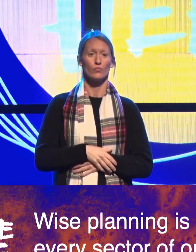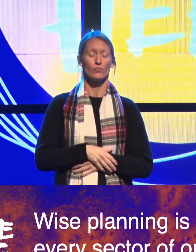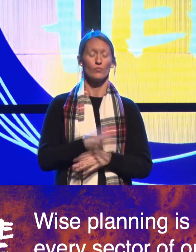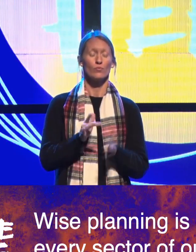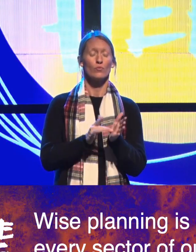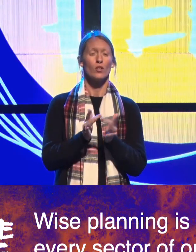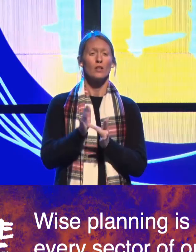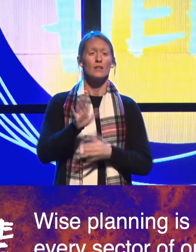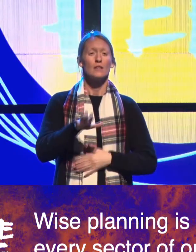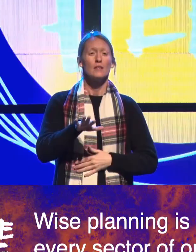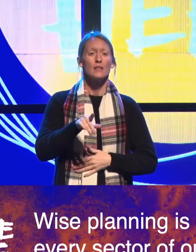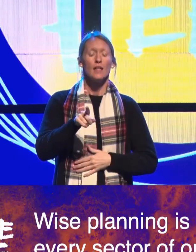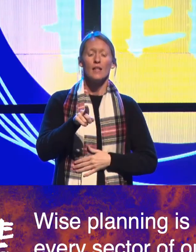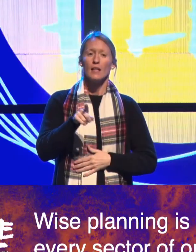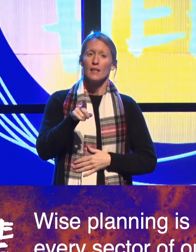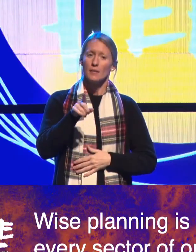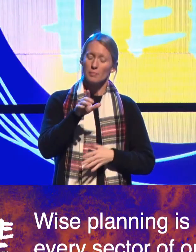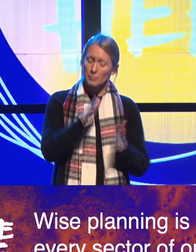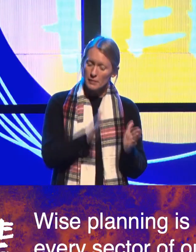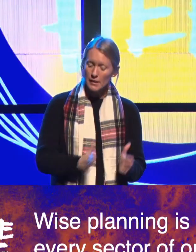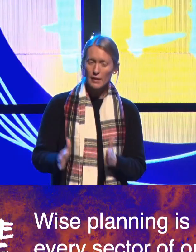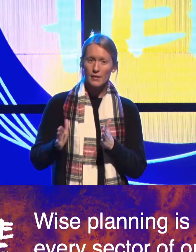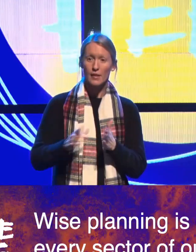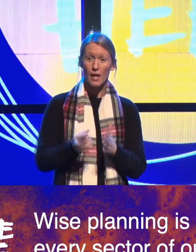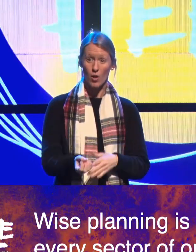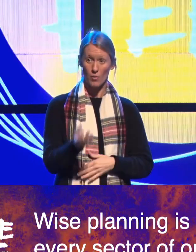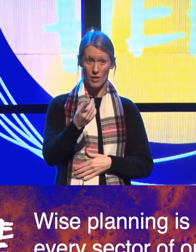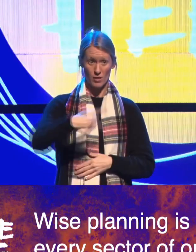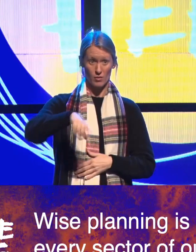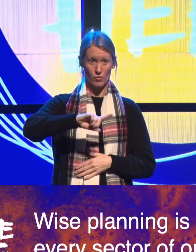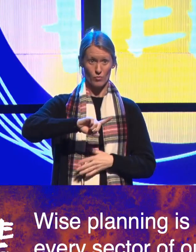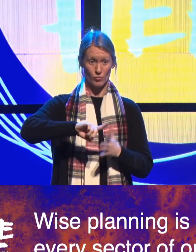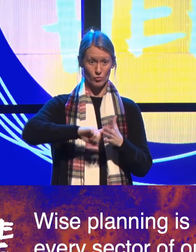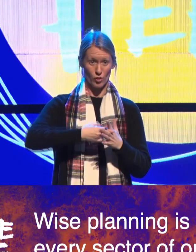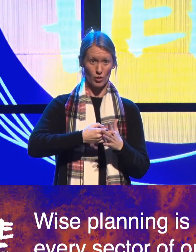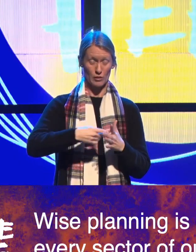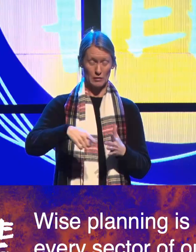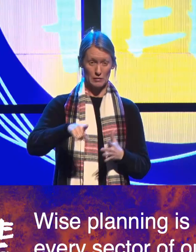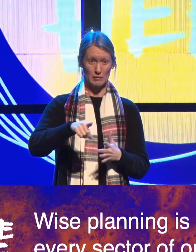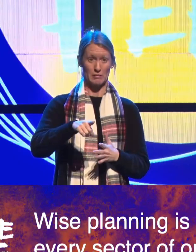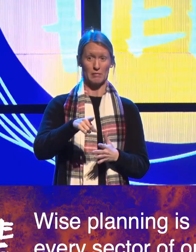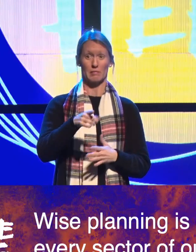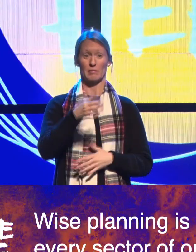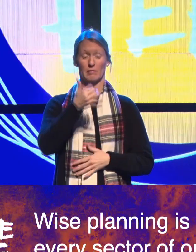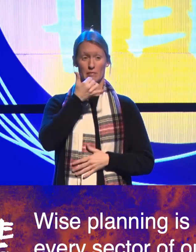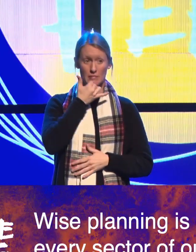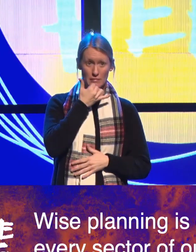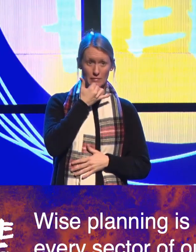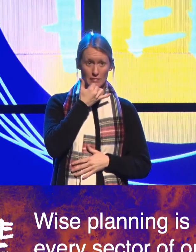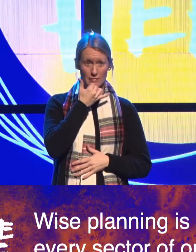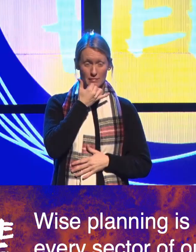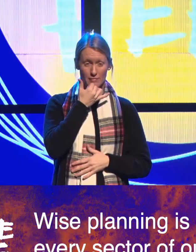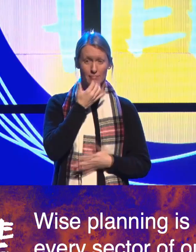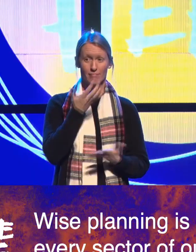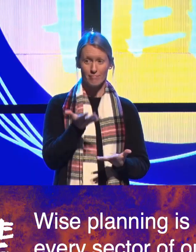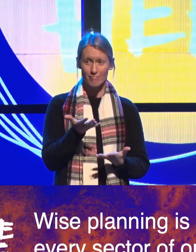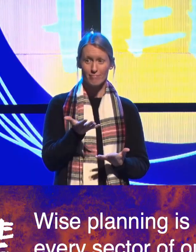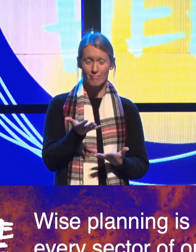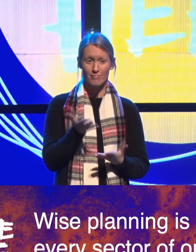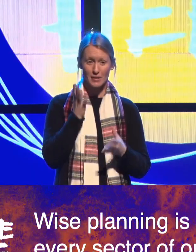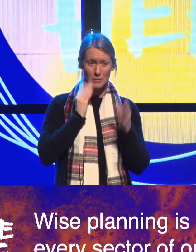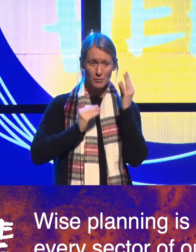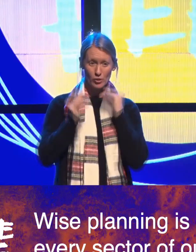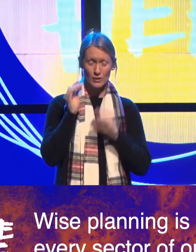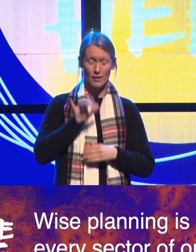you got a plan. How many of you have ever started something and then you got into it and you're like, uh-oh? Anybody? Yeah. Like, that